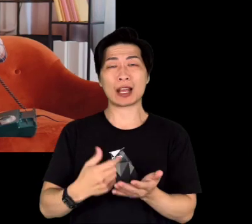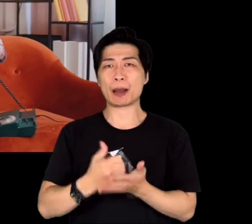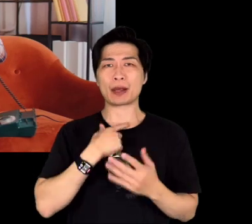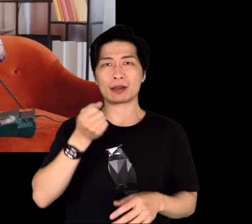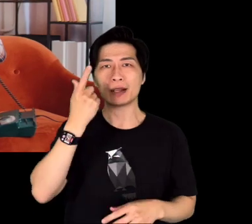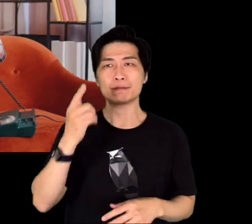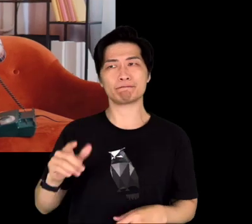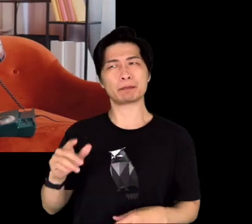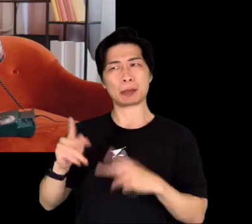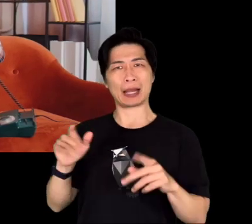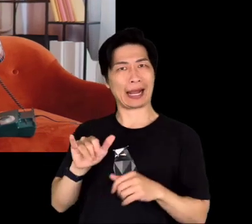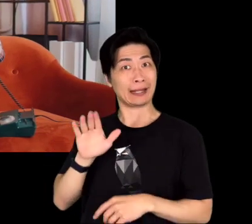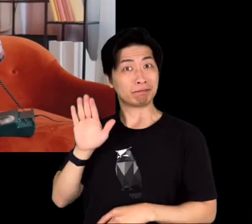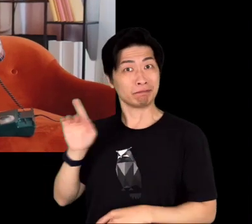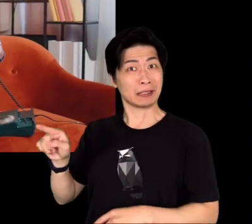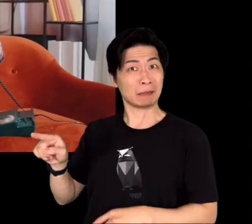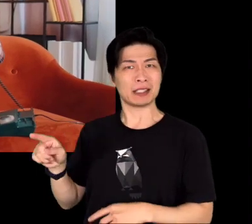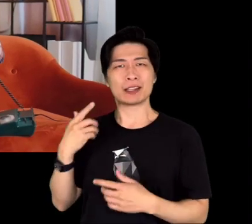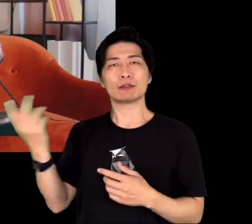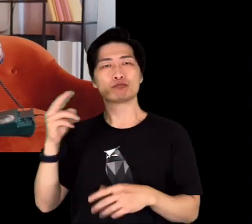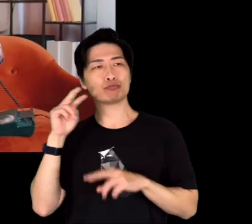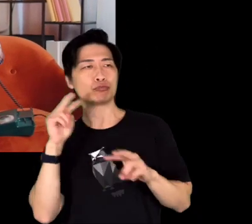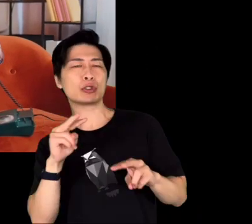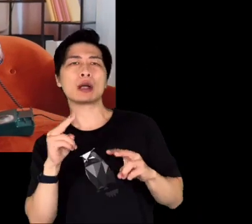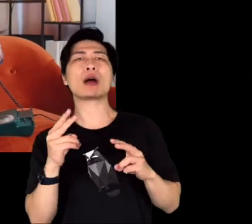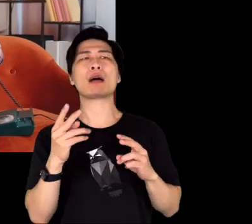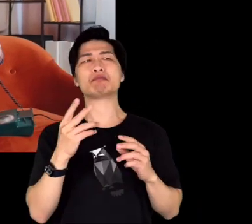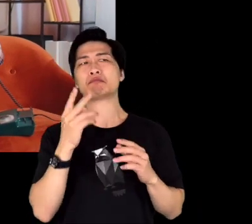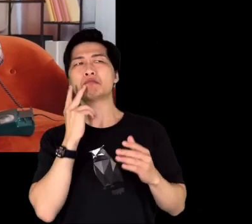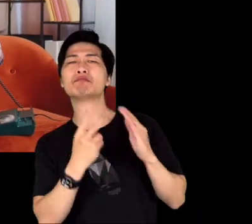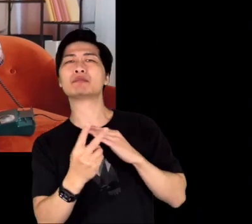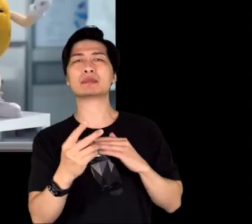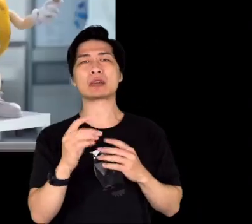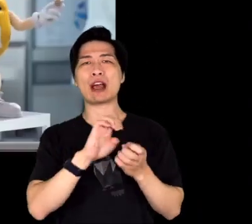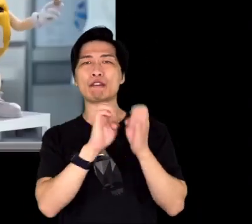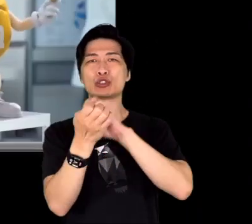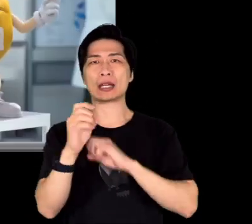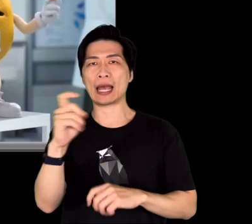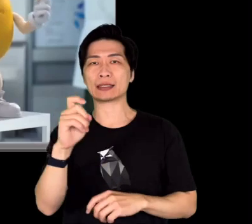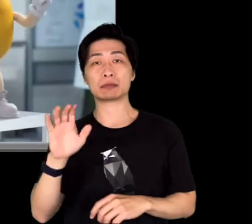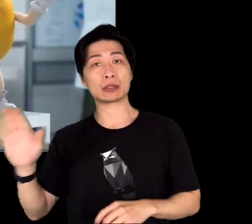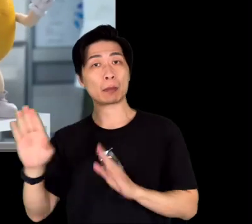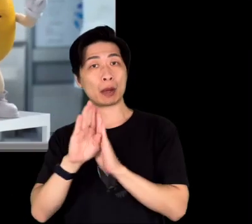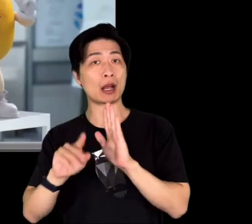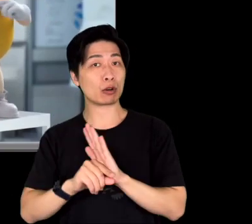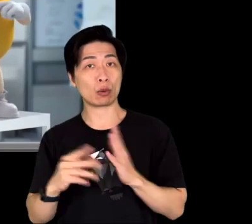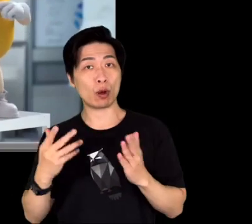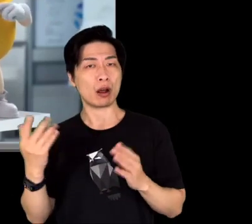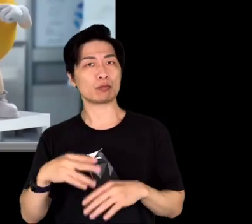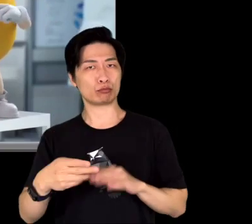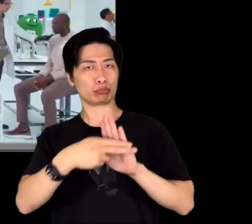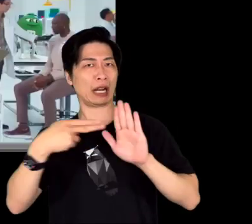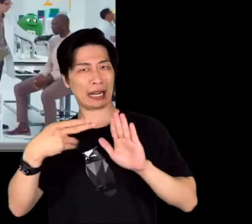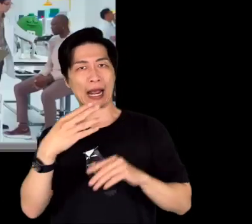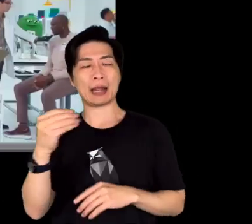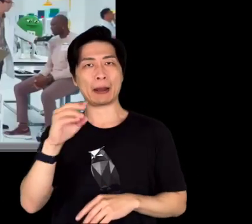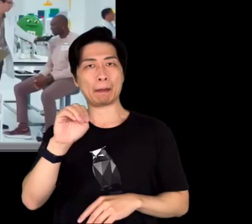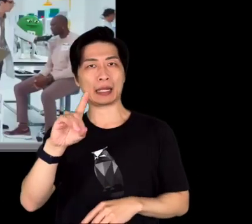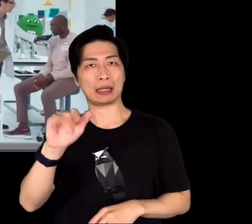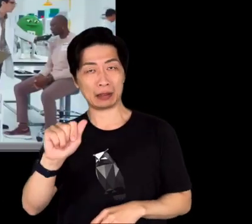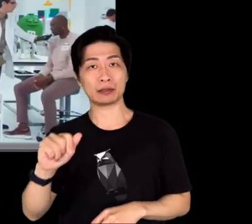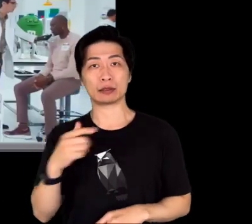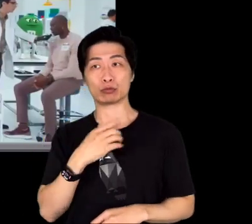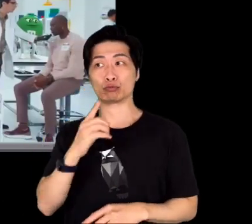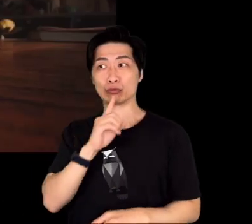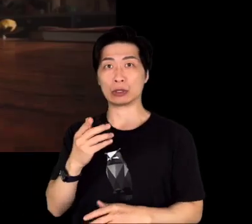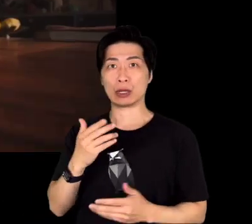helped me understand how folks like him are viewing the evolution of X. His background includes branding and media, so it was tremendously helpful for